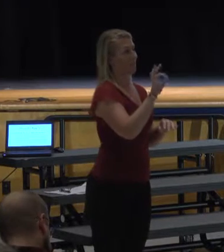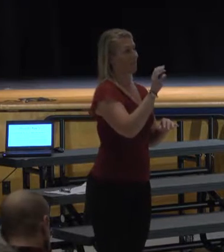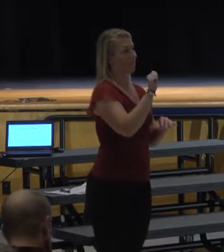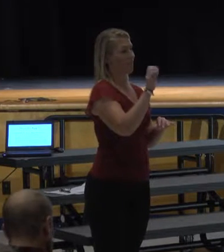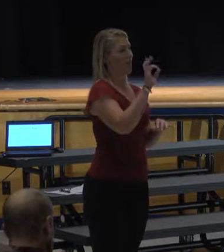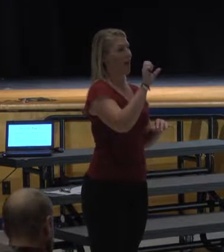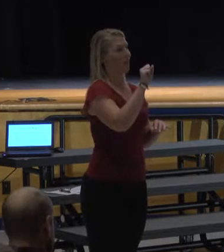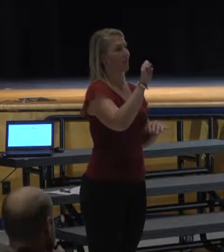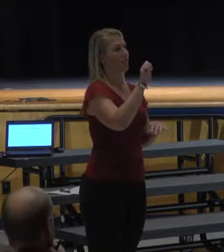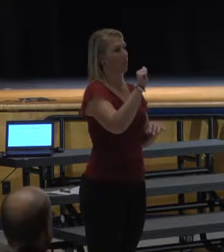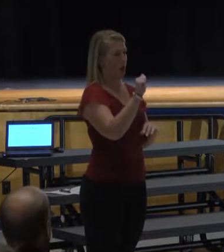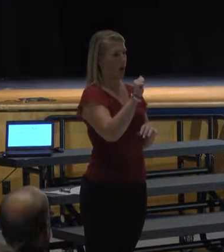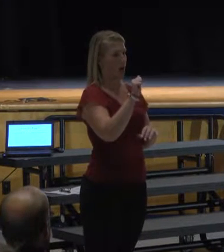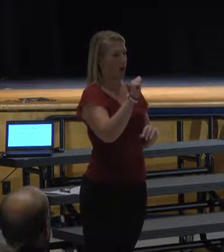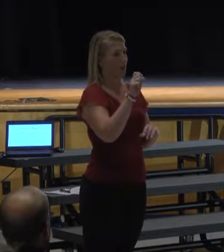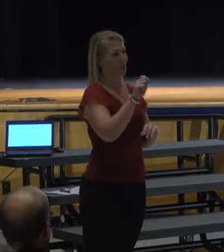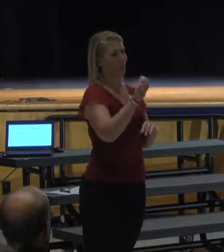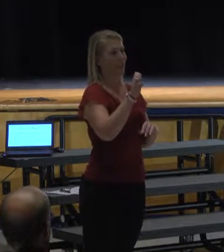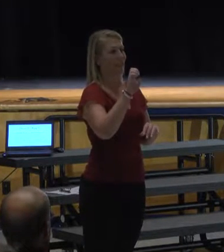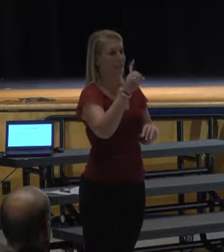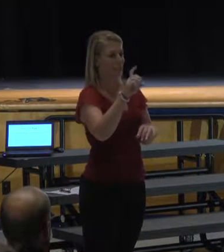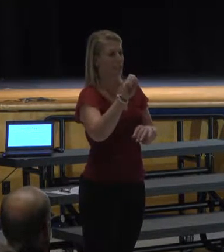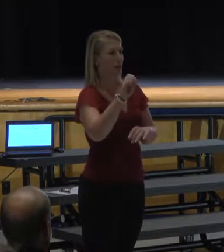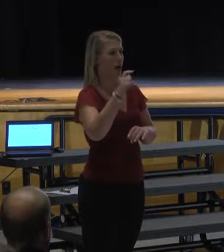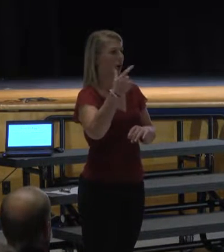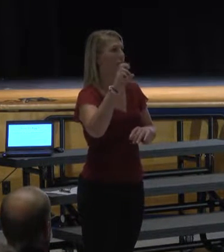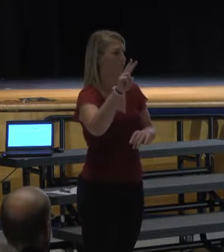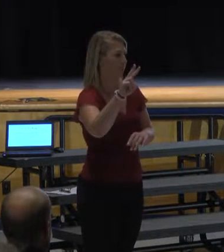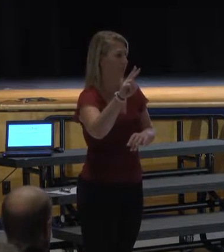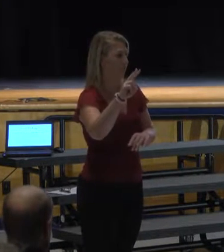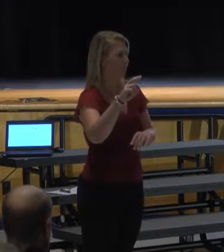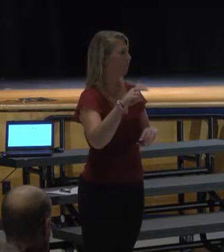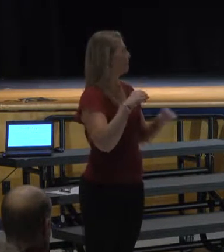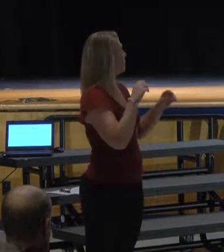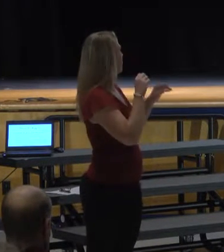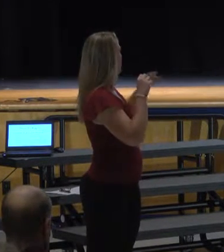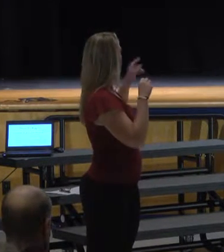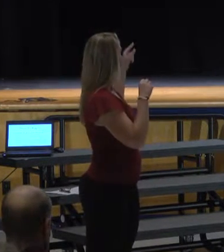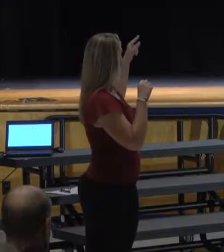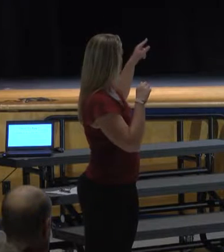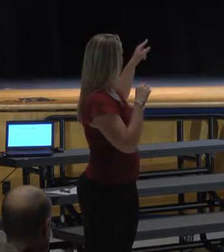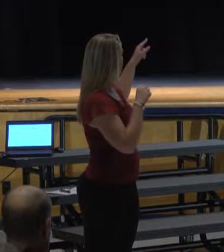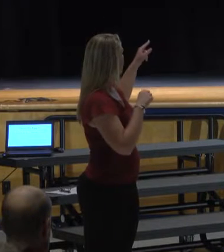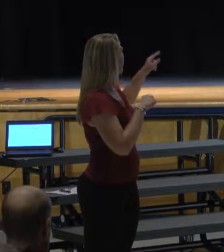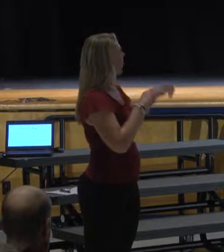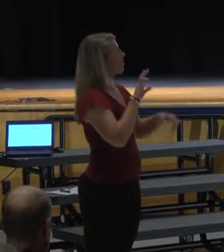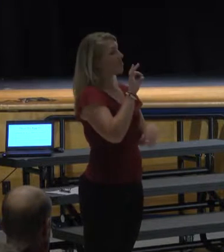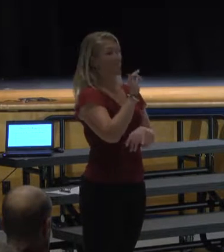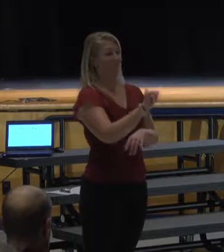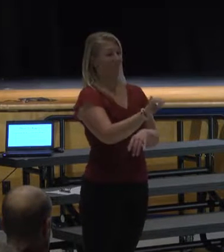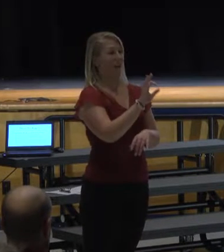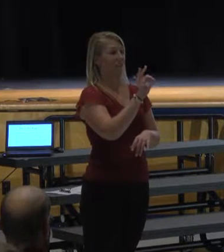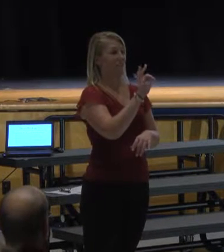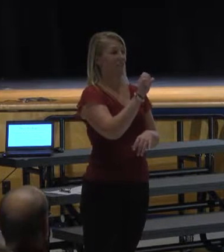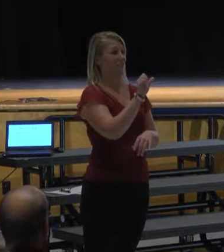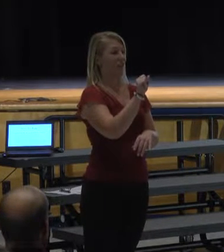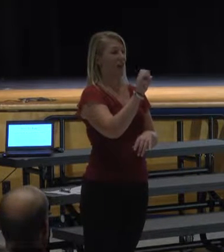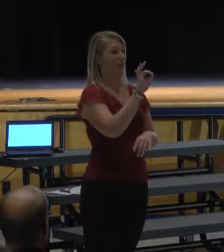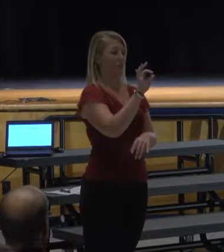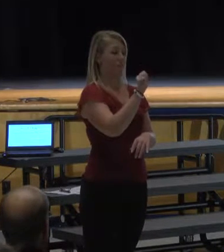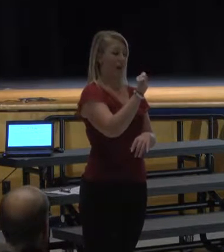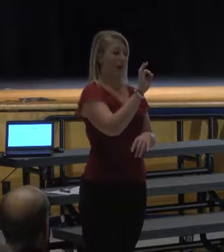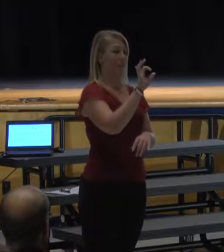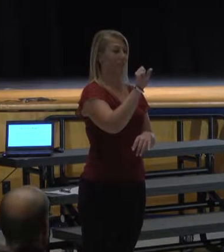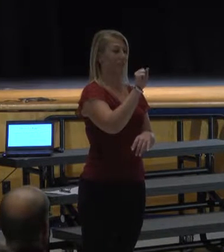FAFSA.gov or FAFSA.ed.gov, both work. The FAFSA form, it stands for Free Application for Federal Student